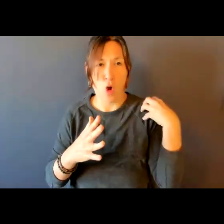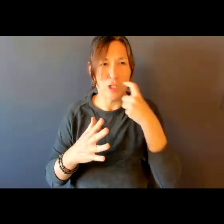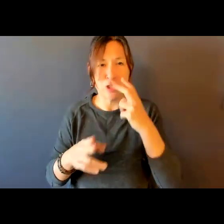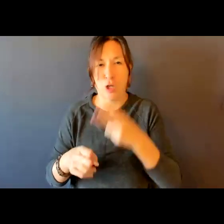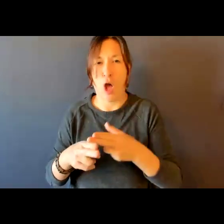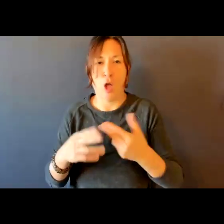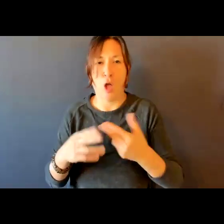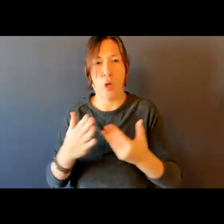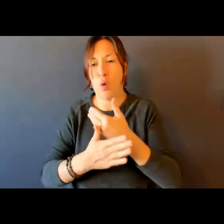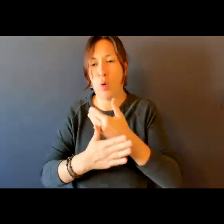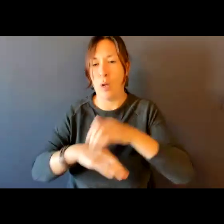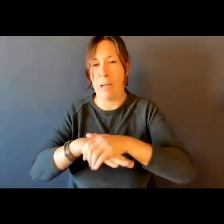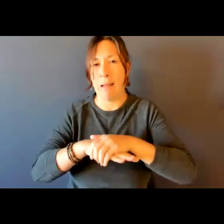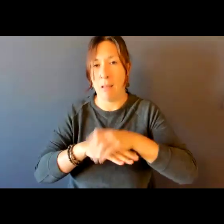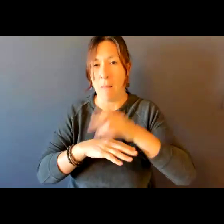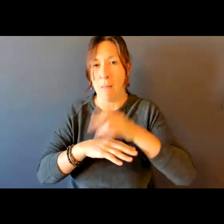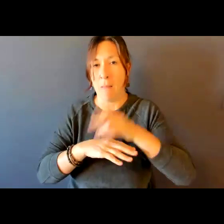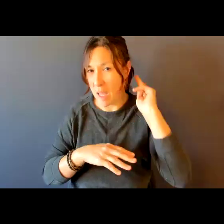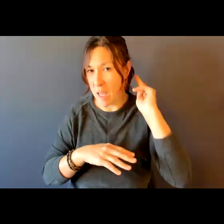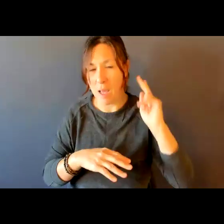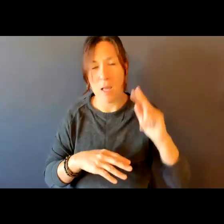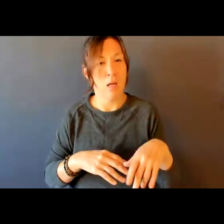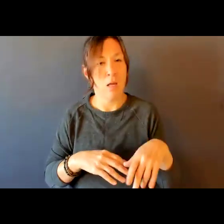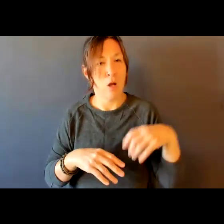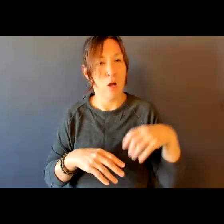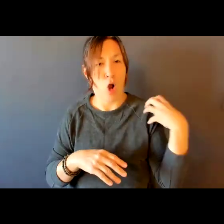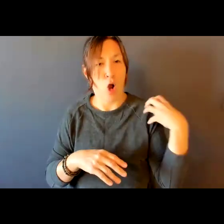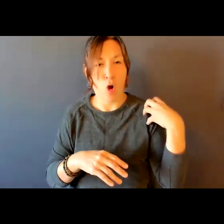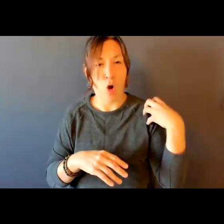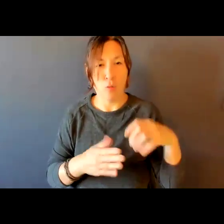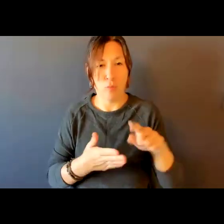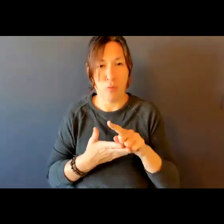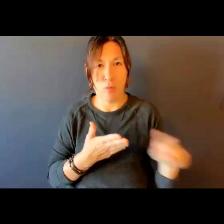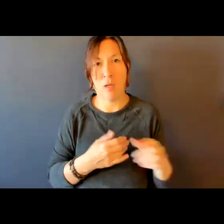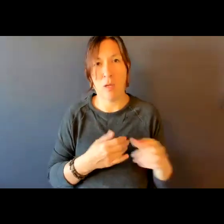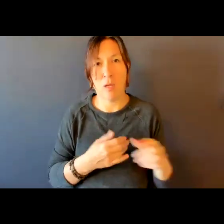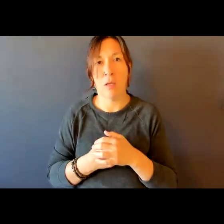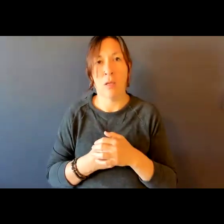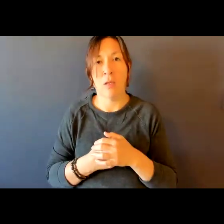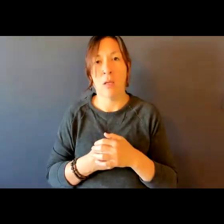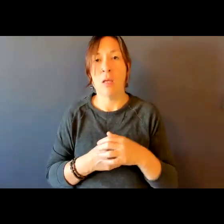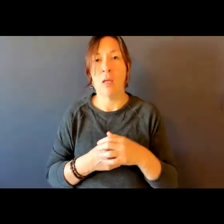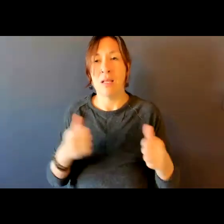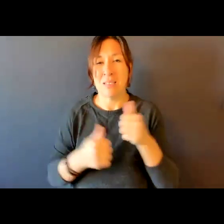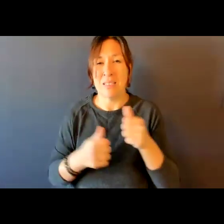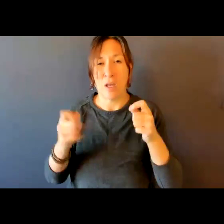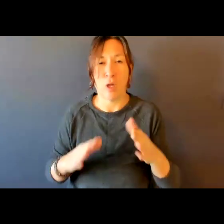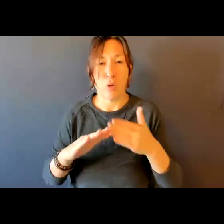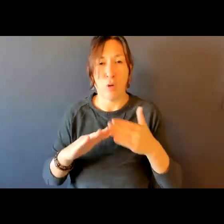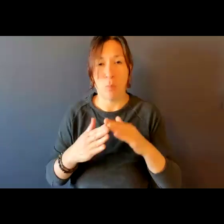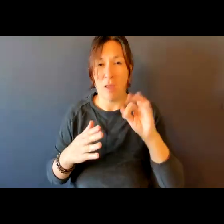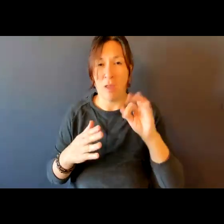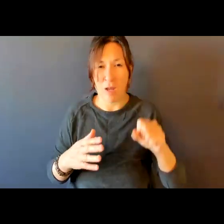the Week. Andre Tippett, an NFL Hall of Fame linebacker and executive director of community affairs for the New